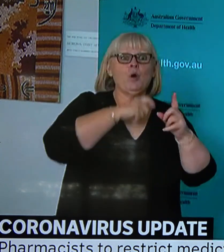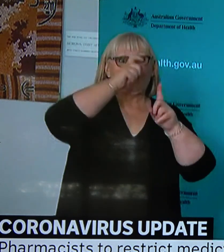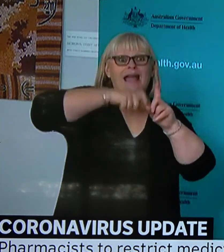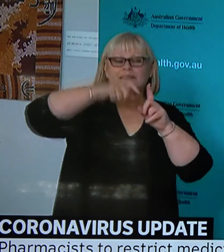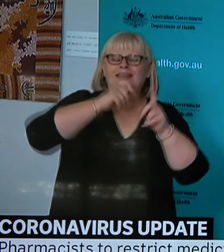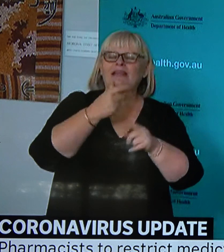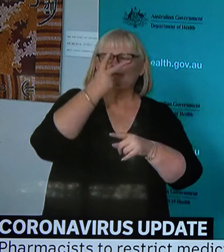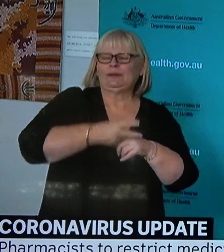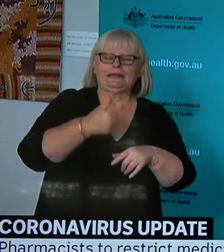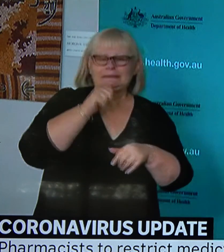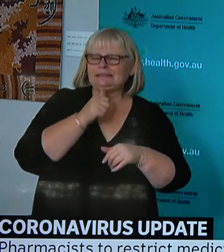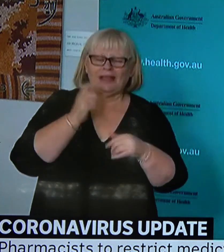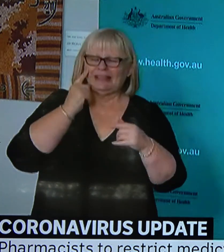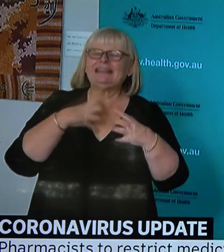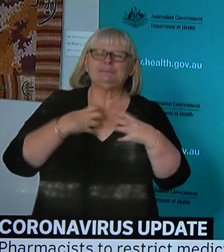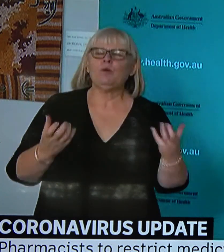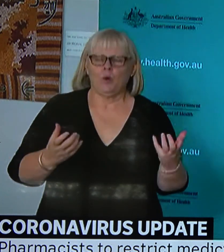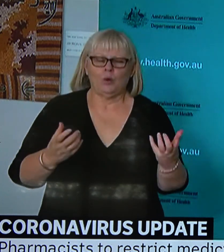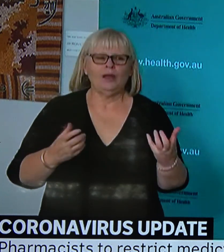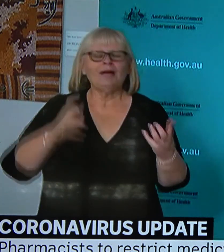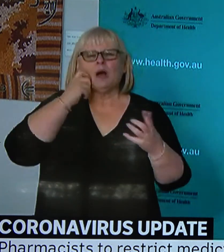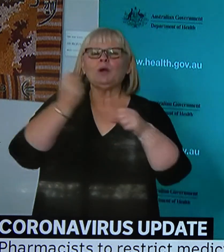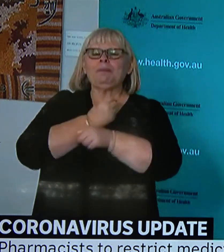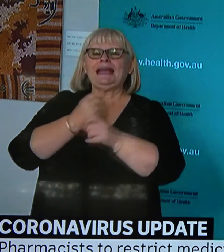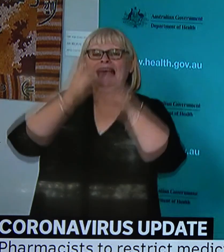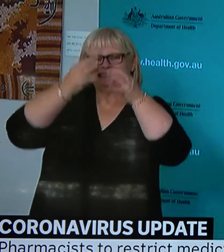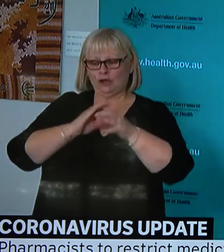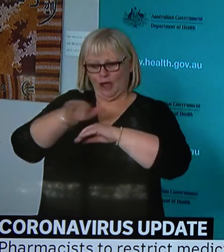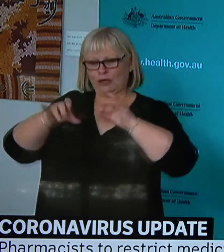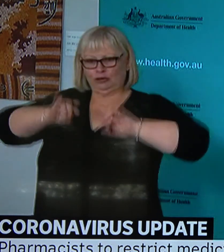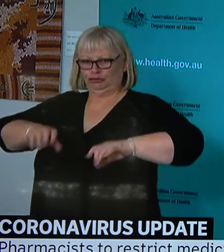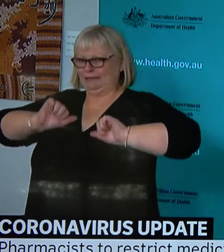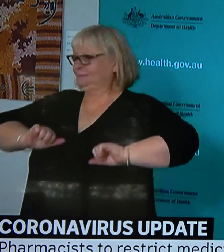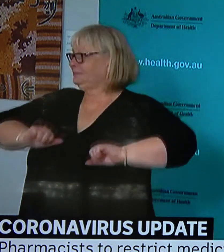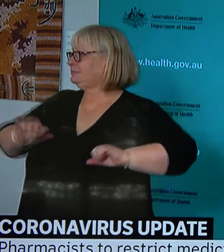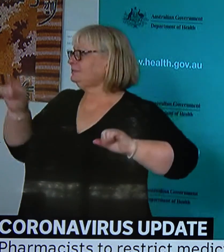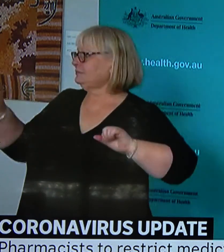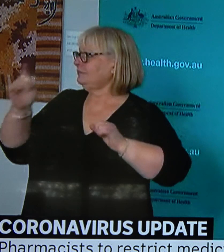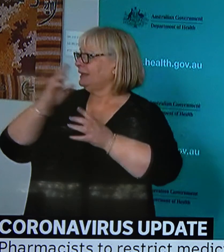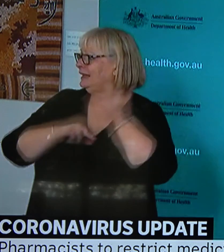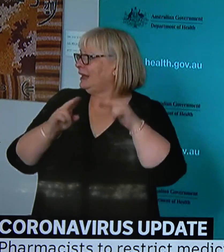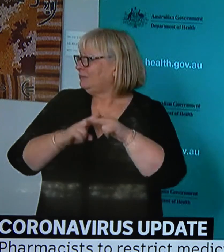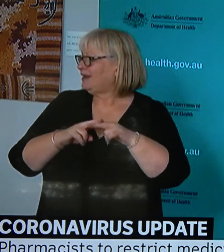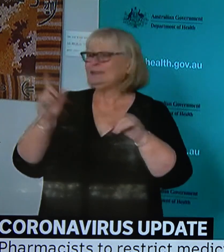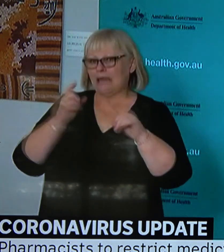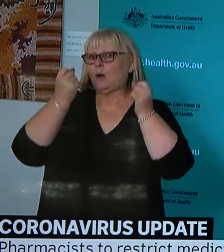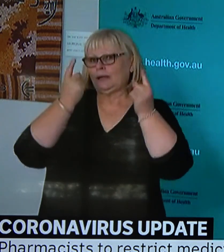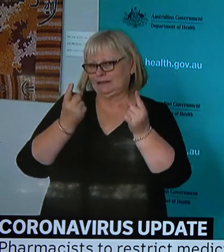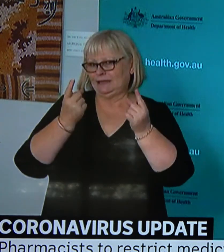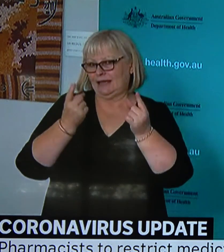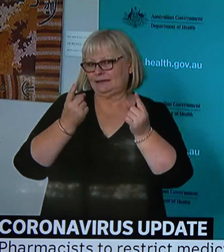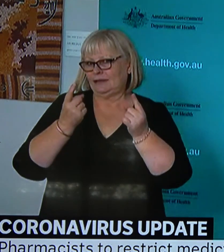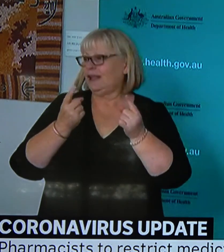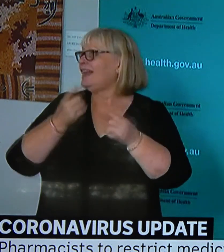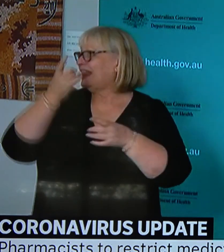than 2,600. But we'll be making our decisions based on our own data. Professor, parents seem to now understand that at